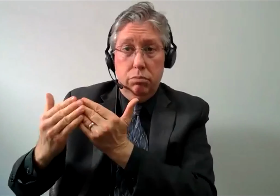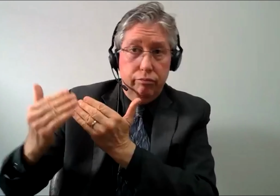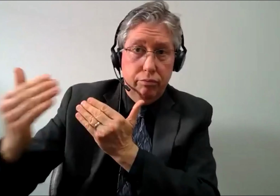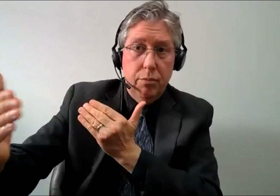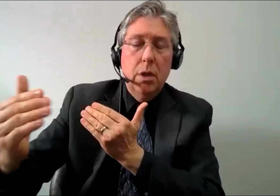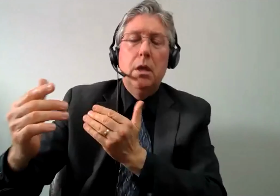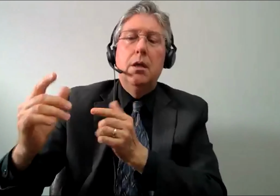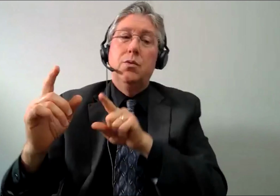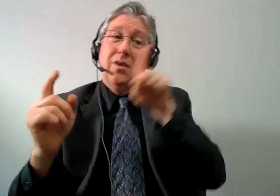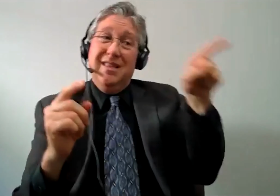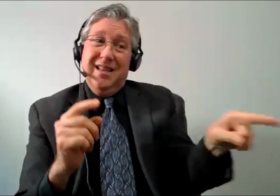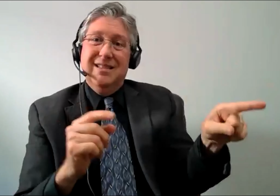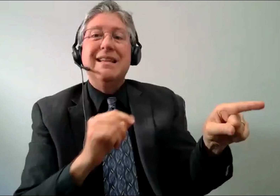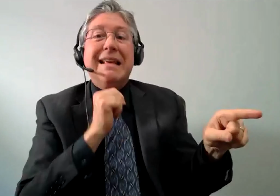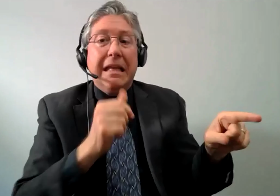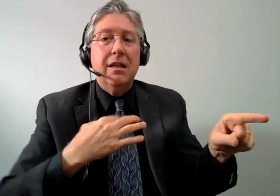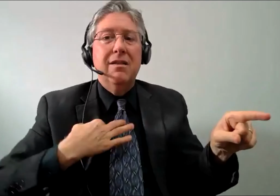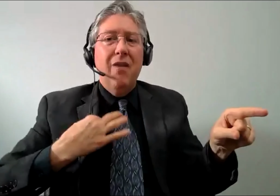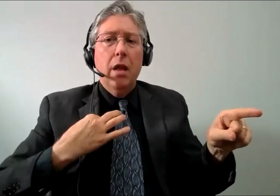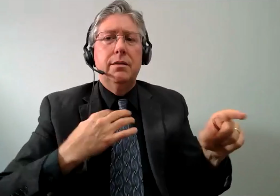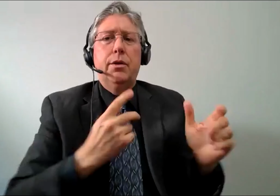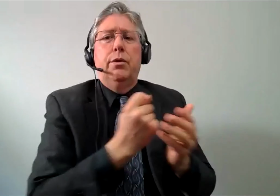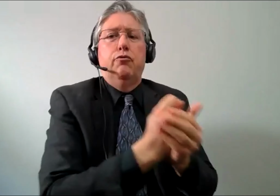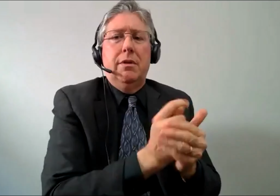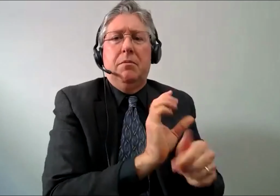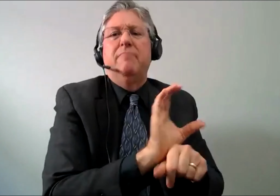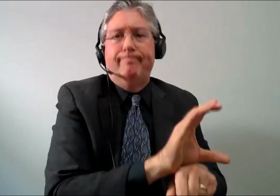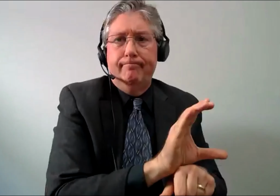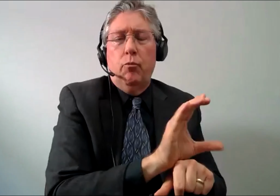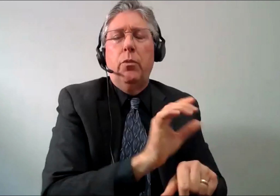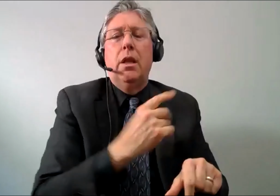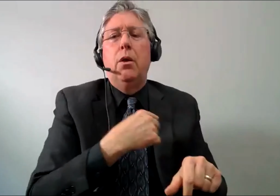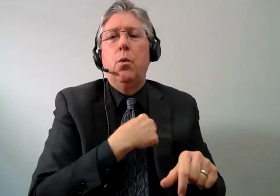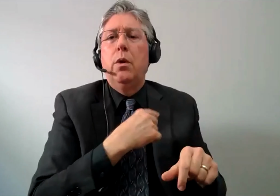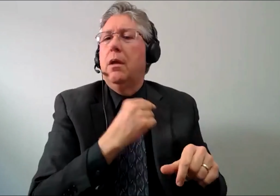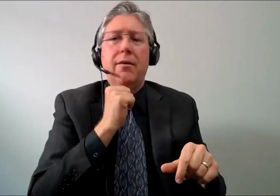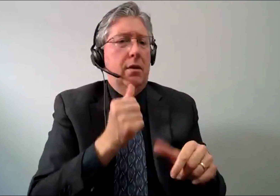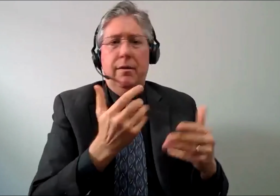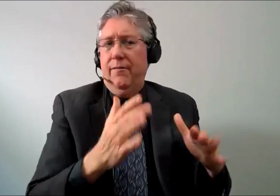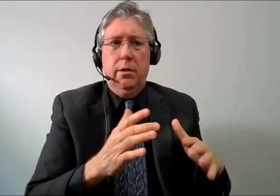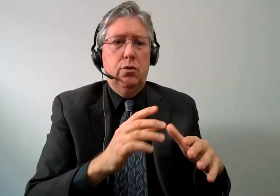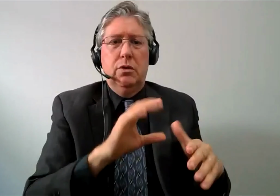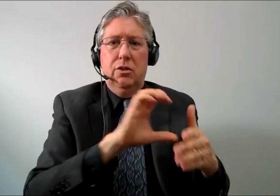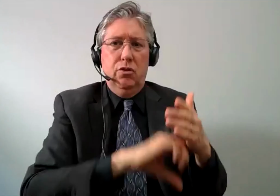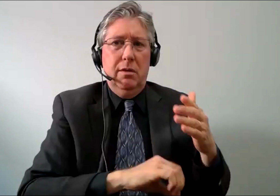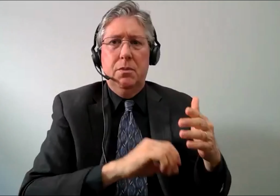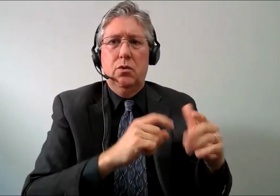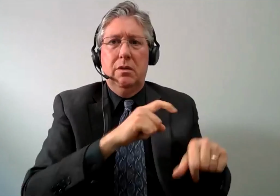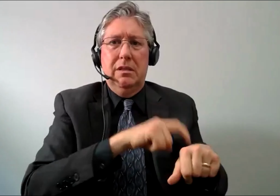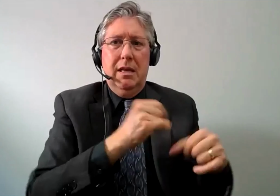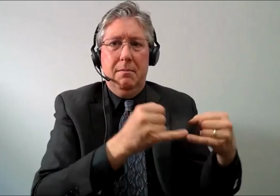involuntary treatment. We are currently working on finalizing the timeline for those chapters that pertain to those